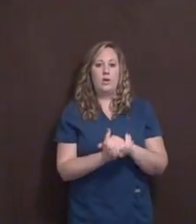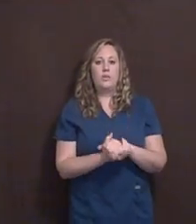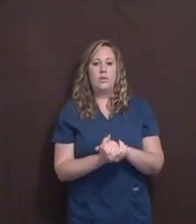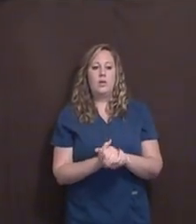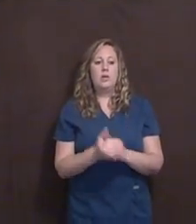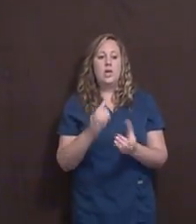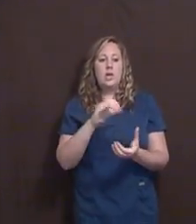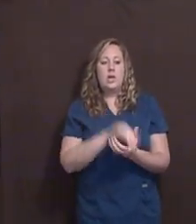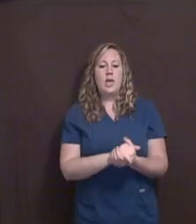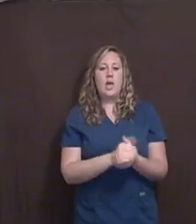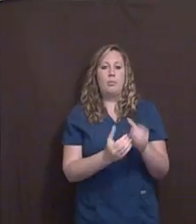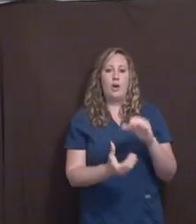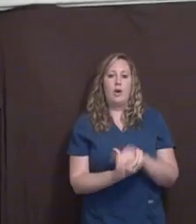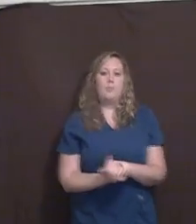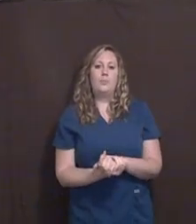forth. Hamburger.